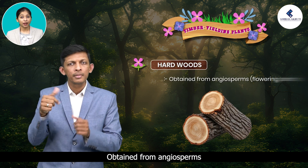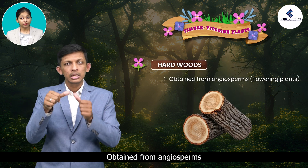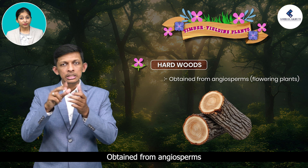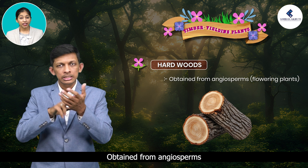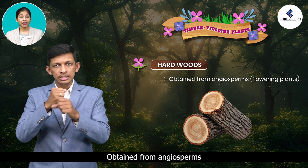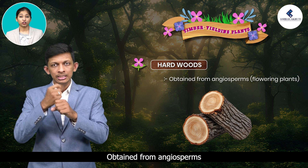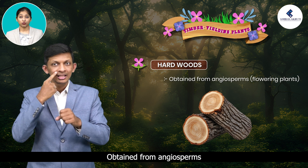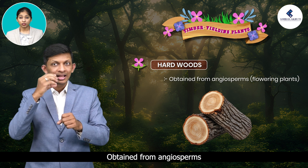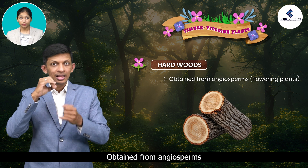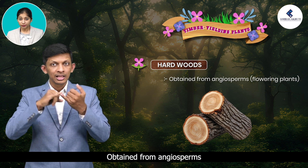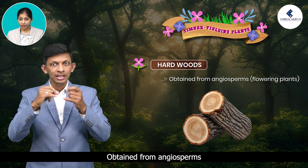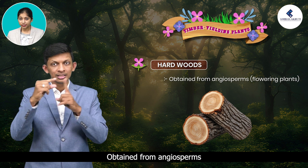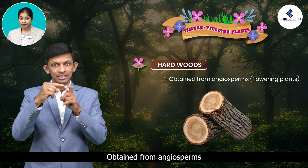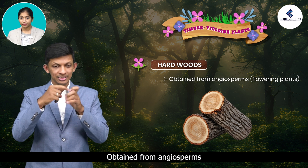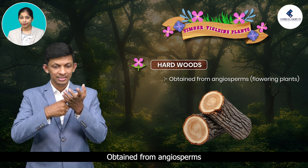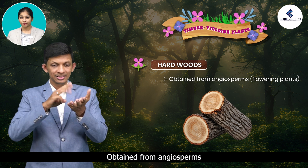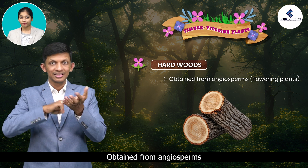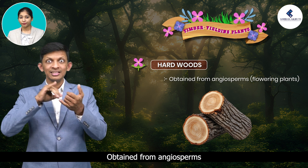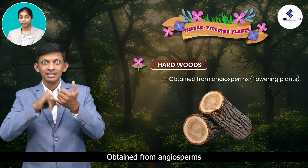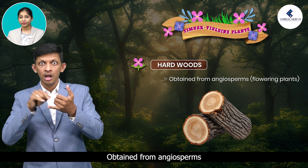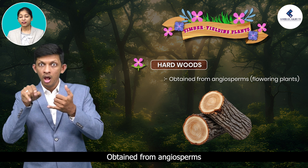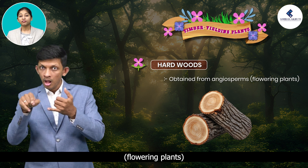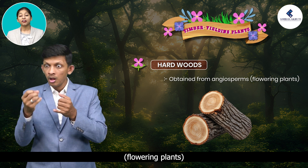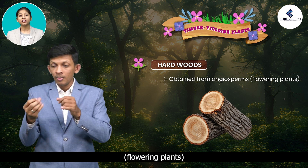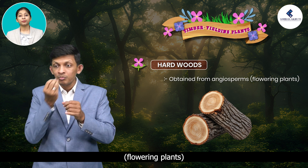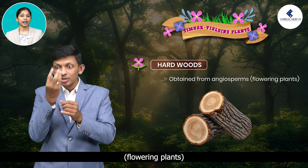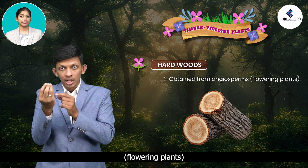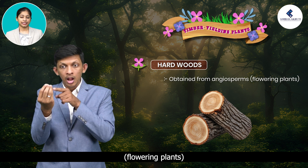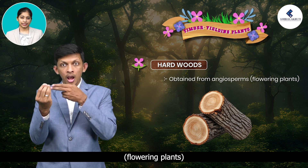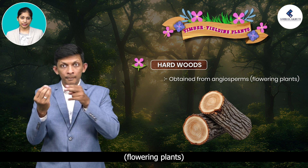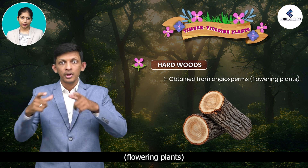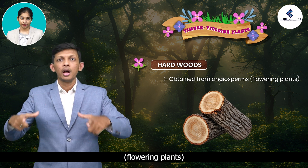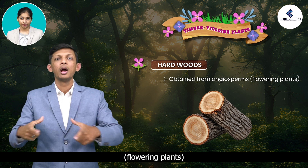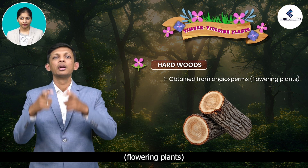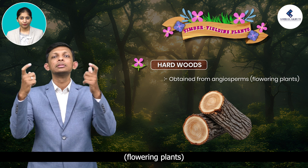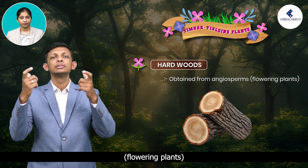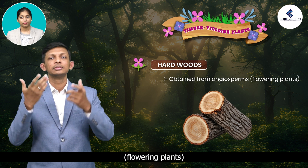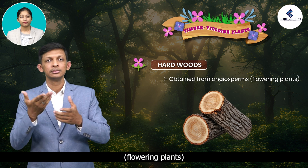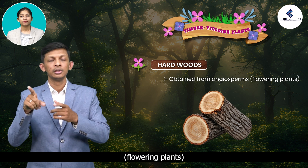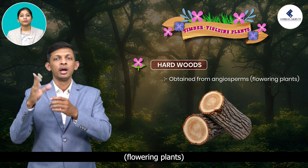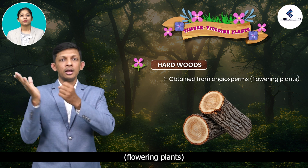obtained from angiosperms, flowering plants.